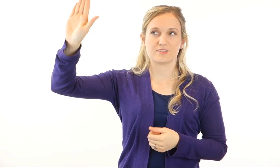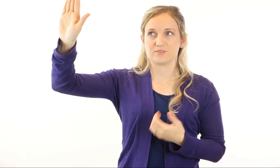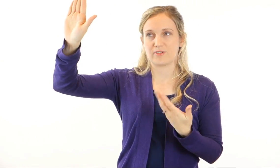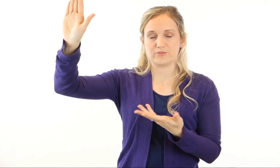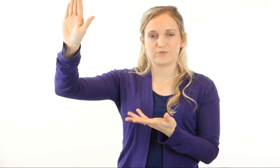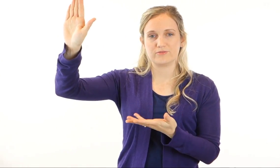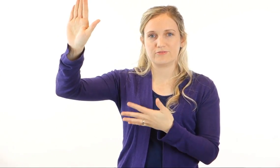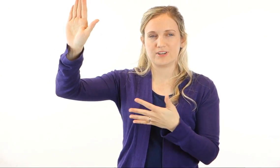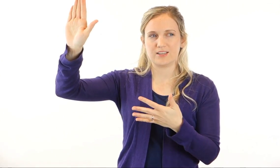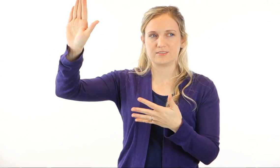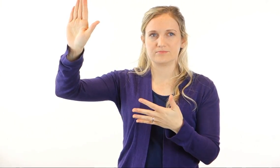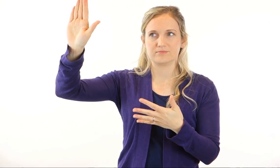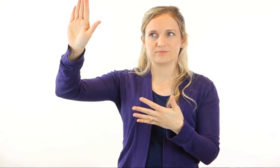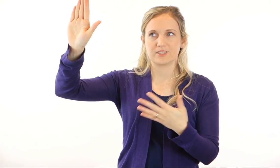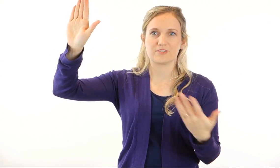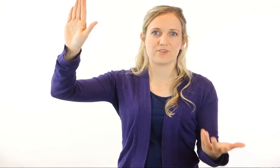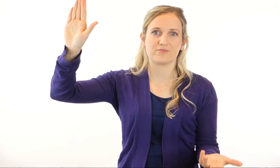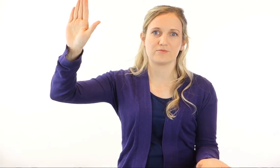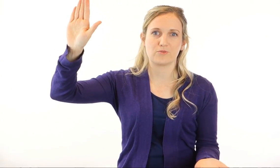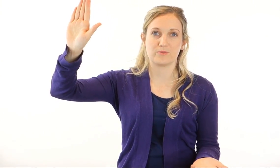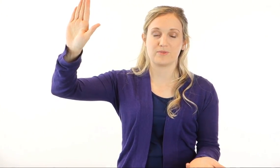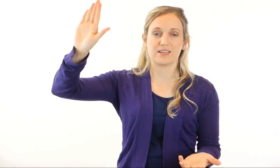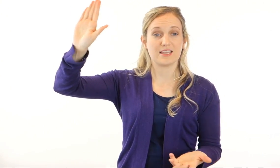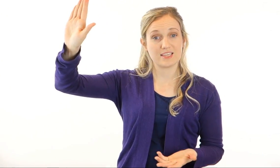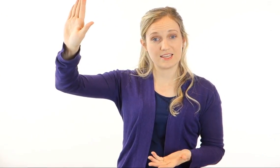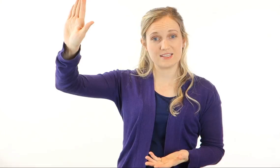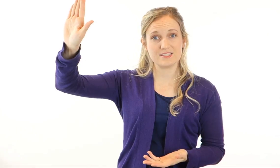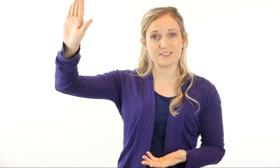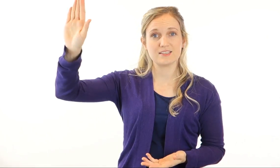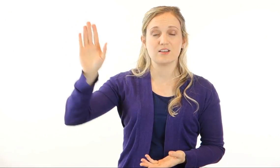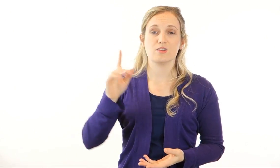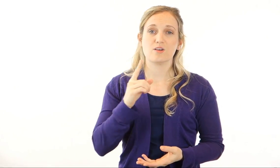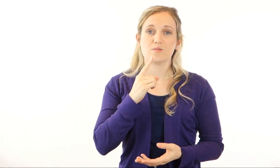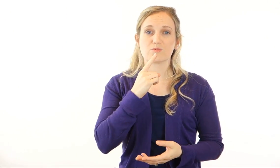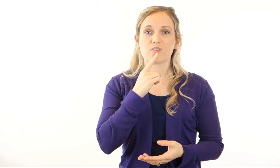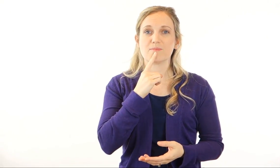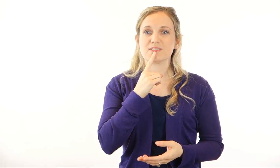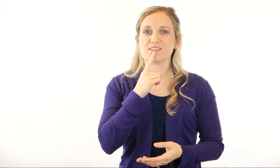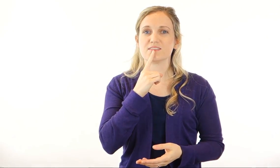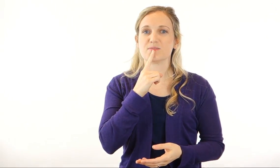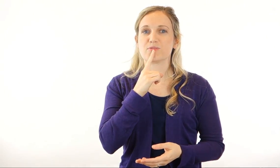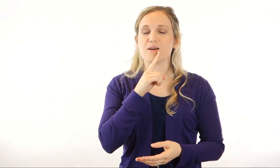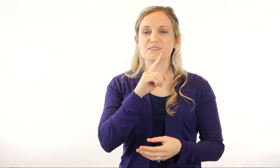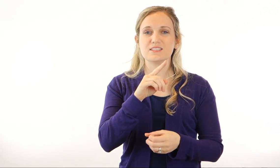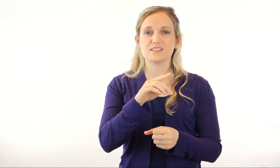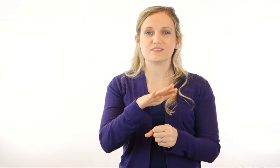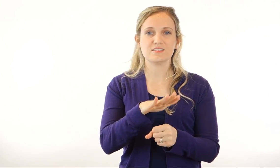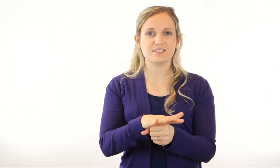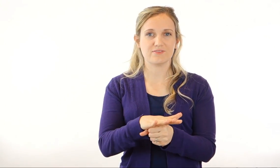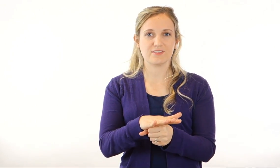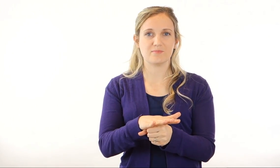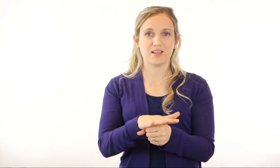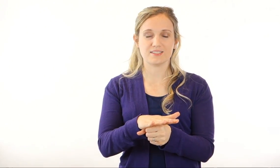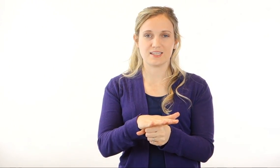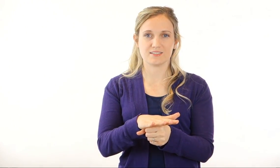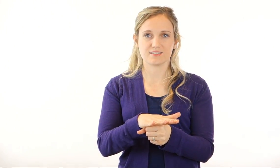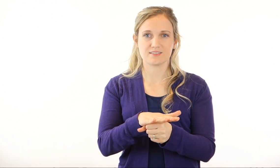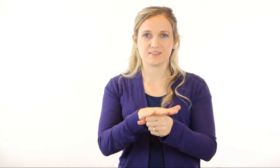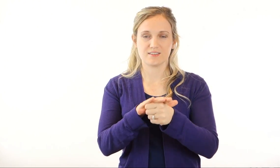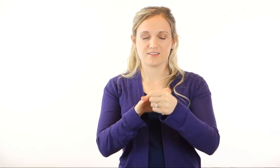is a like a reverent, formal way. His promises, now promises is a little different than blessings.